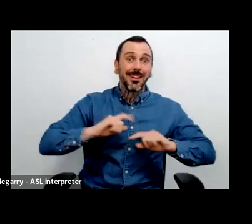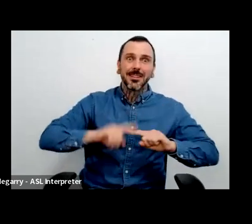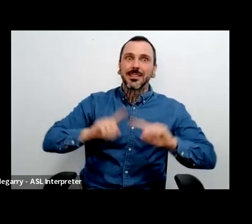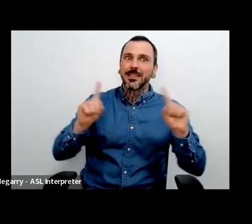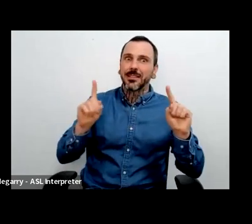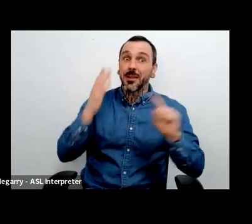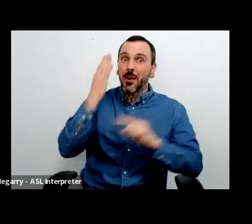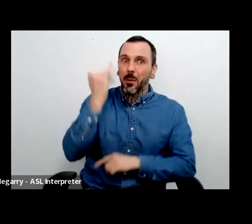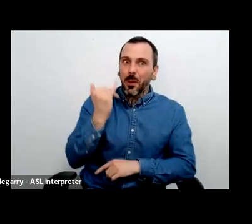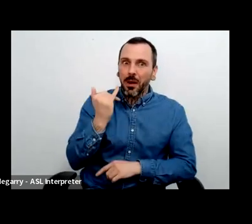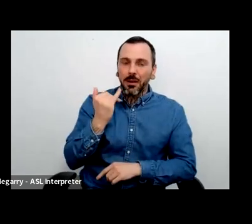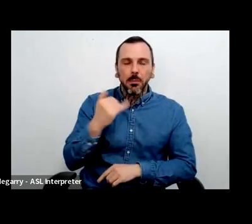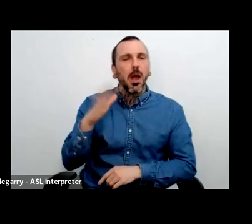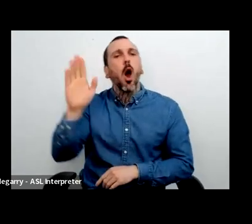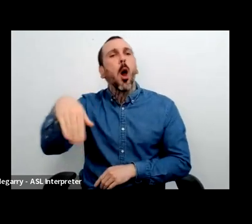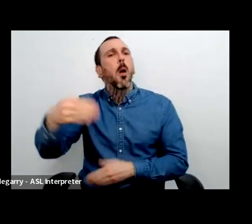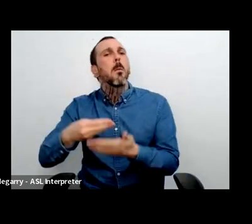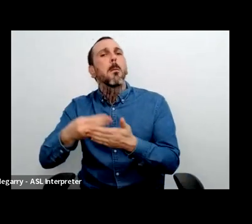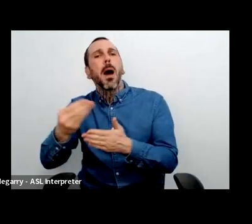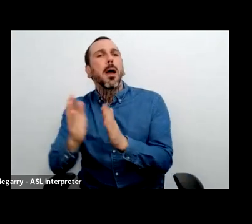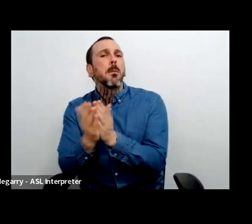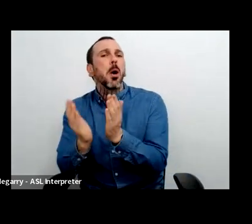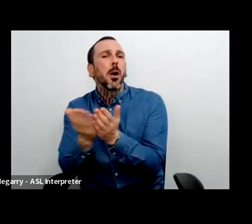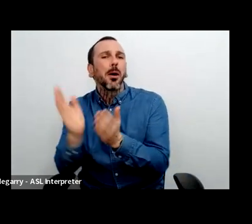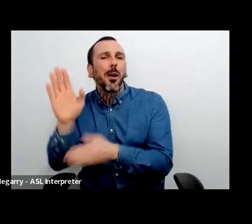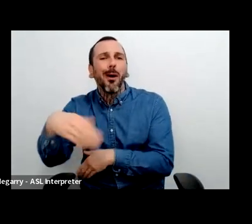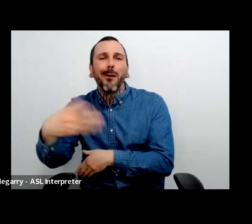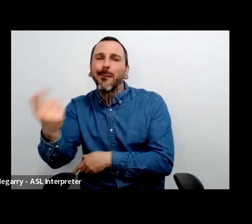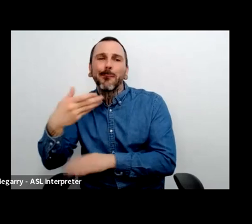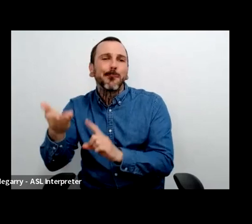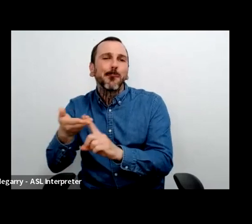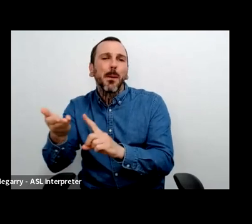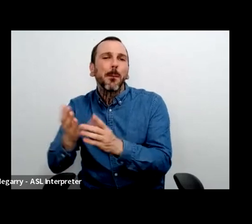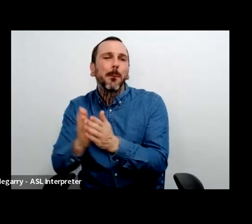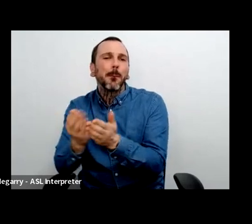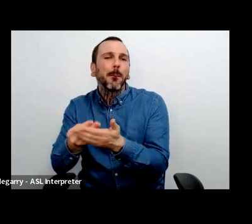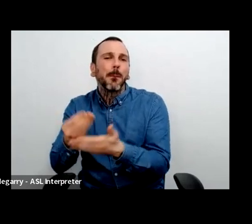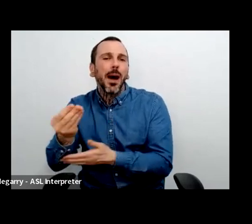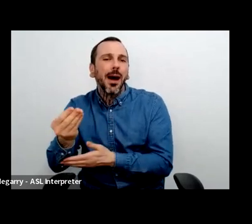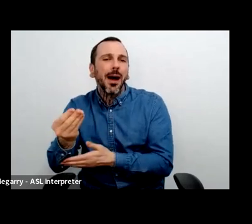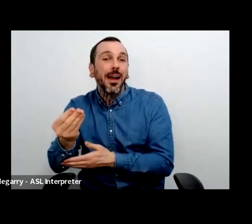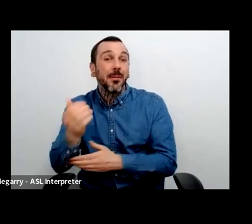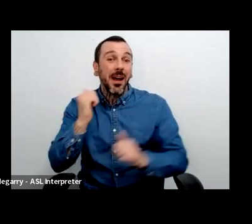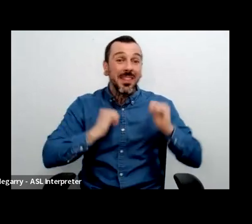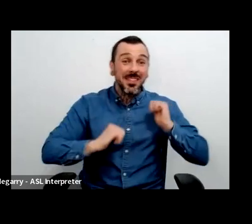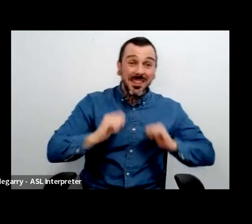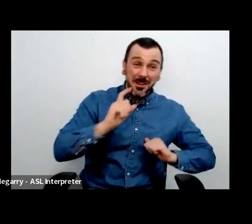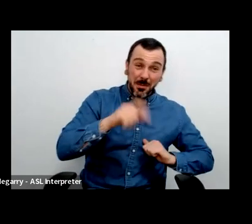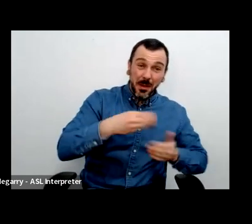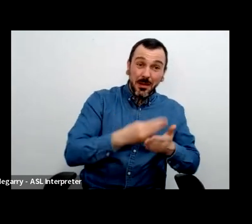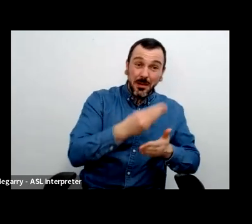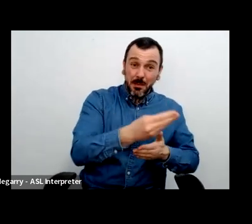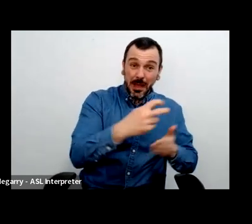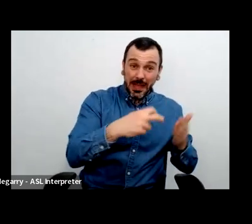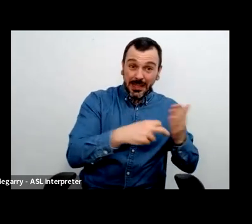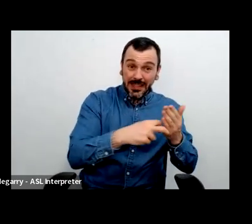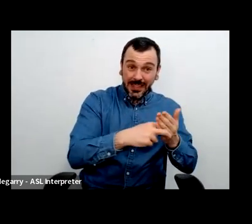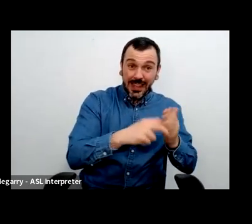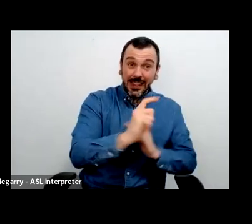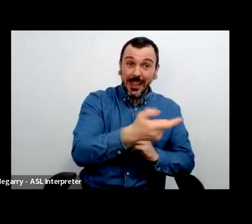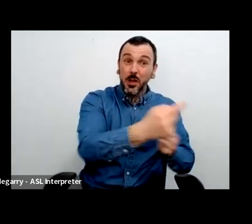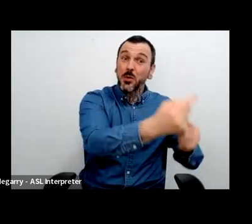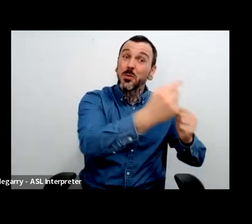buy even this book, but let's say a hair product or whatever, you click it, it shows up in the mail a couple of